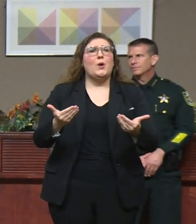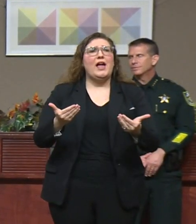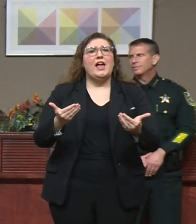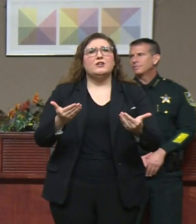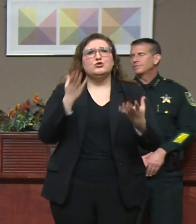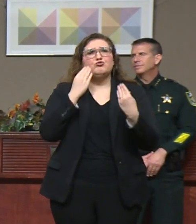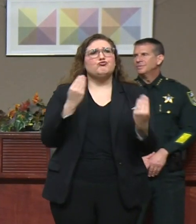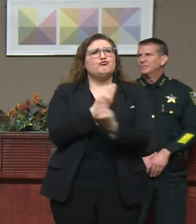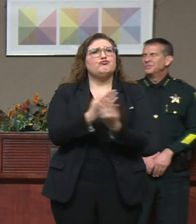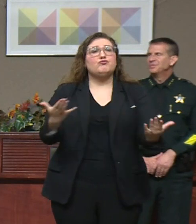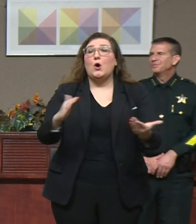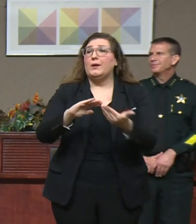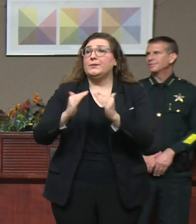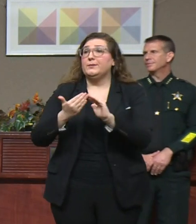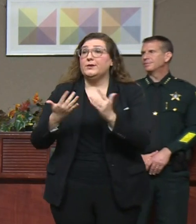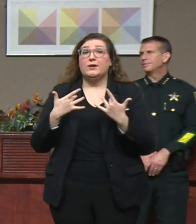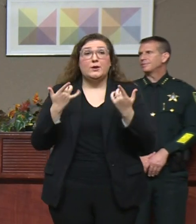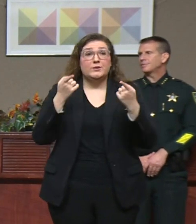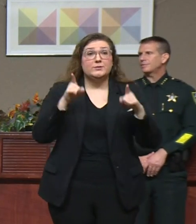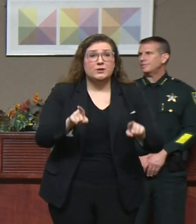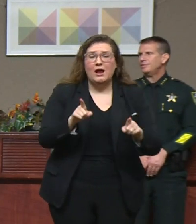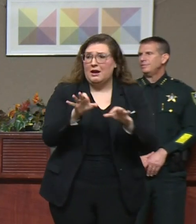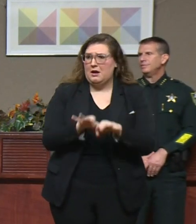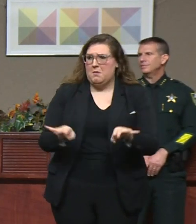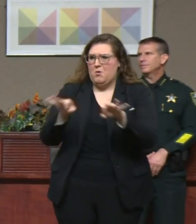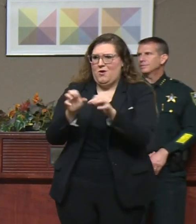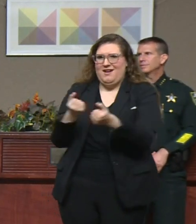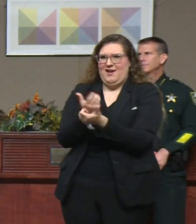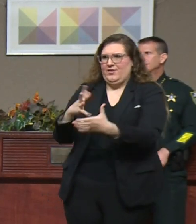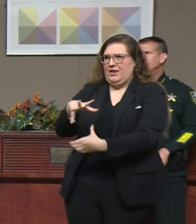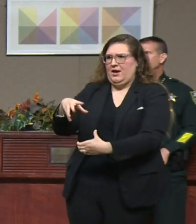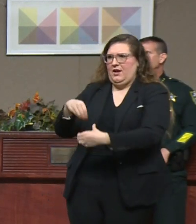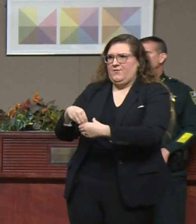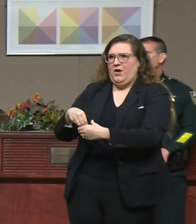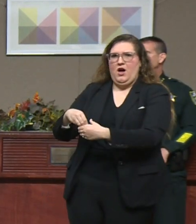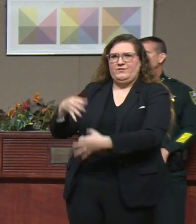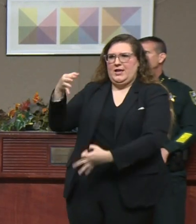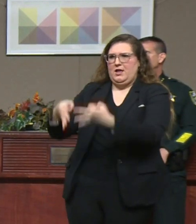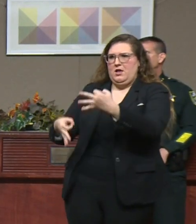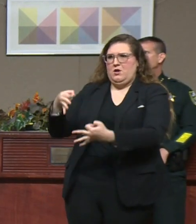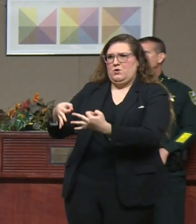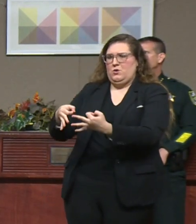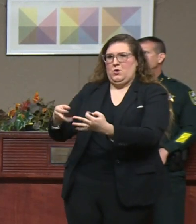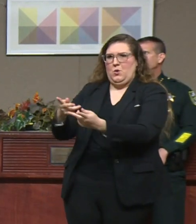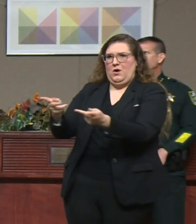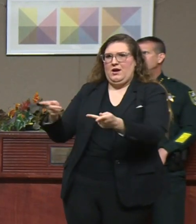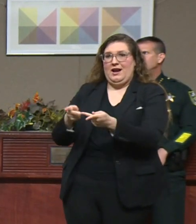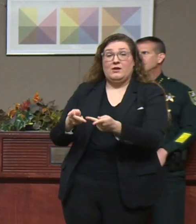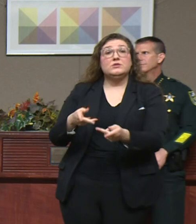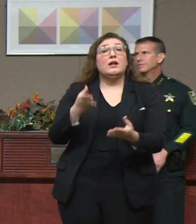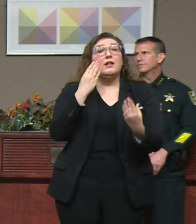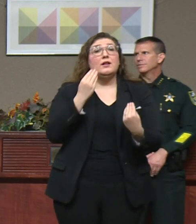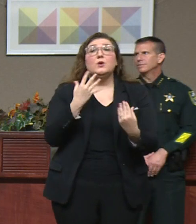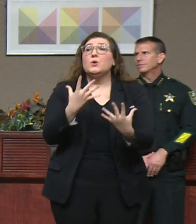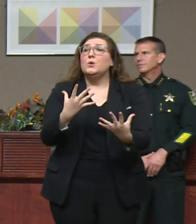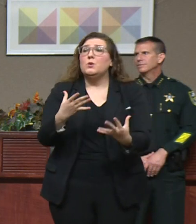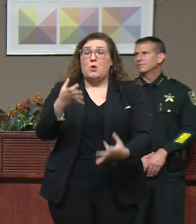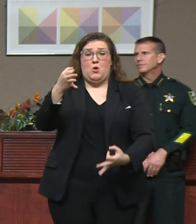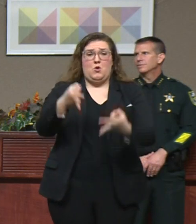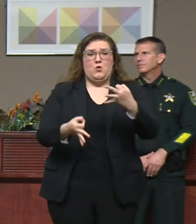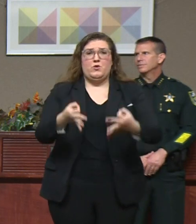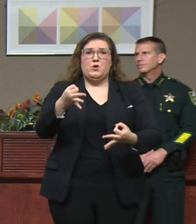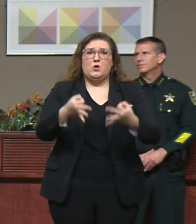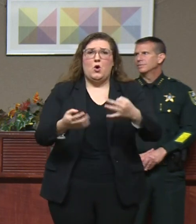community about the important things that are going on at the courthouse. The court continues to be committed to